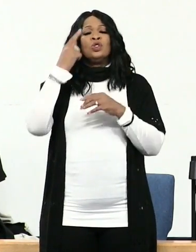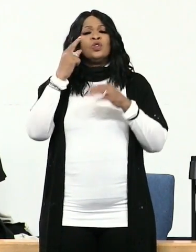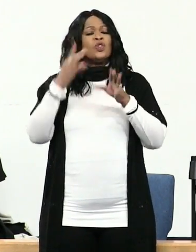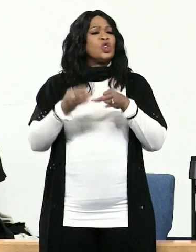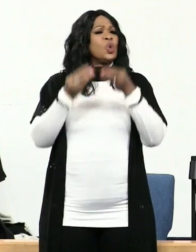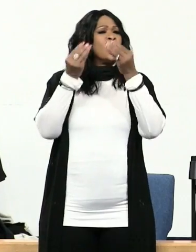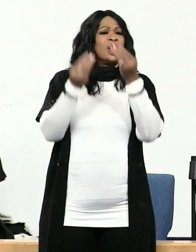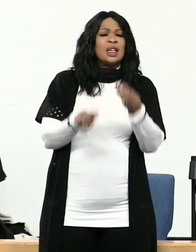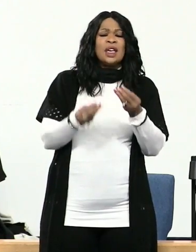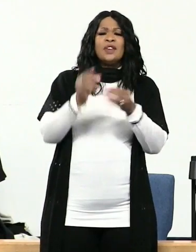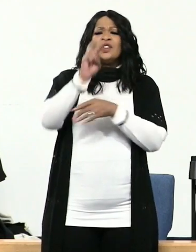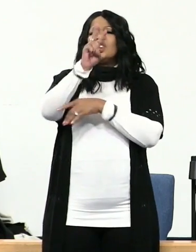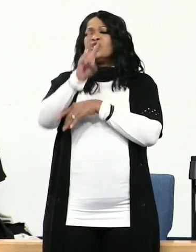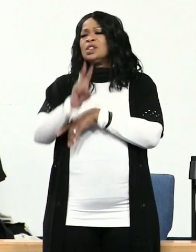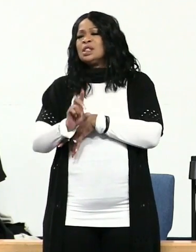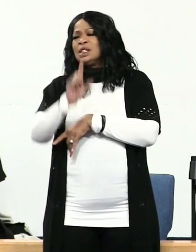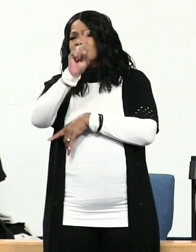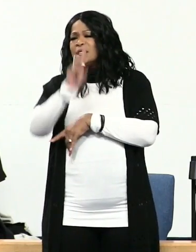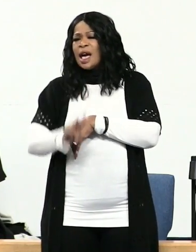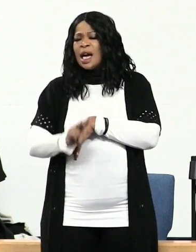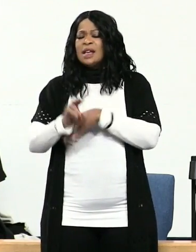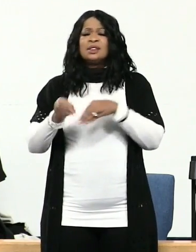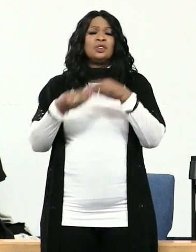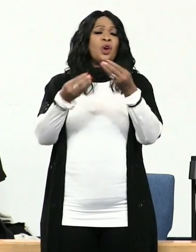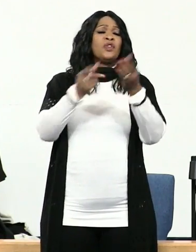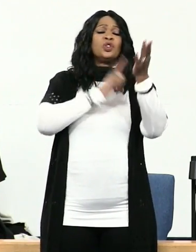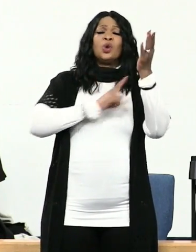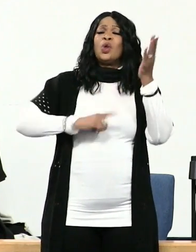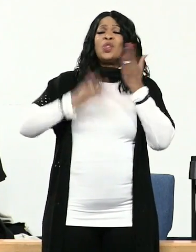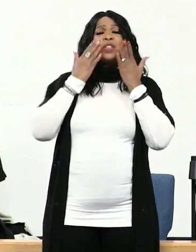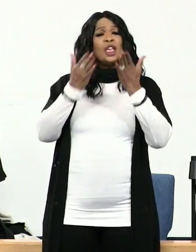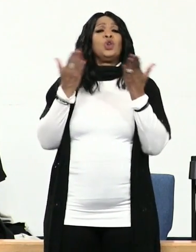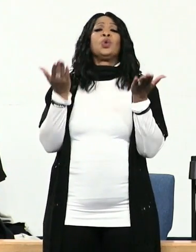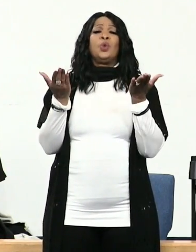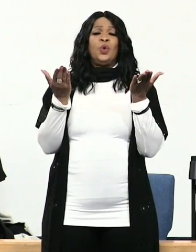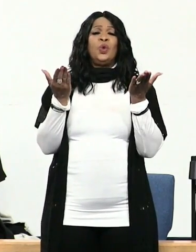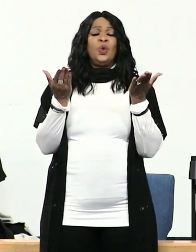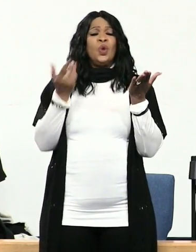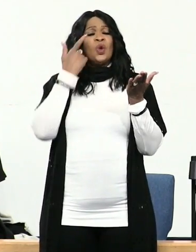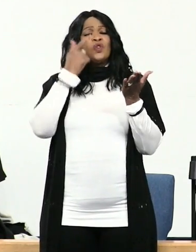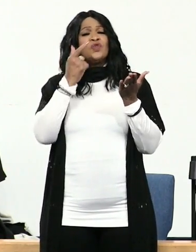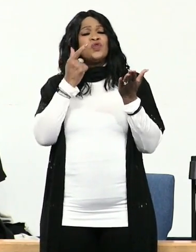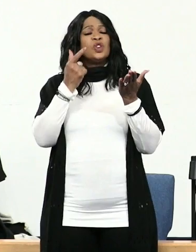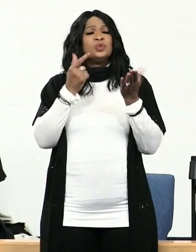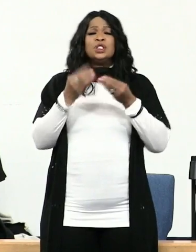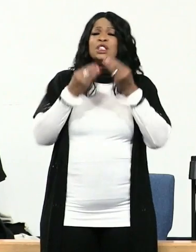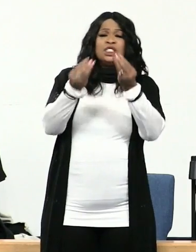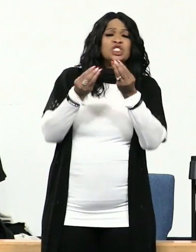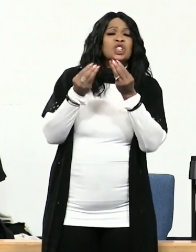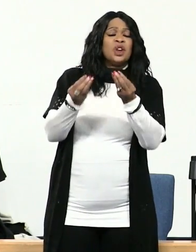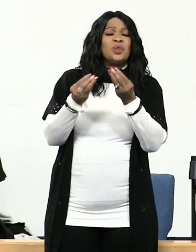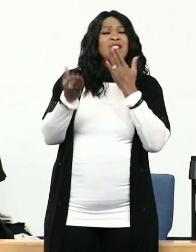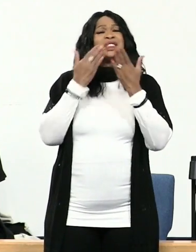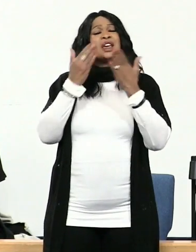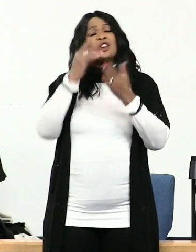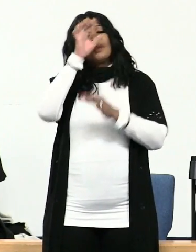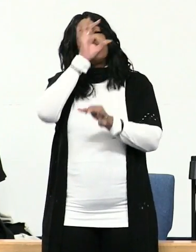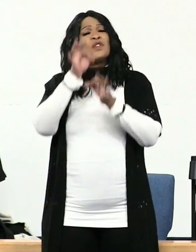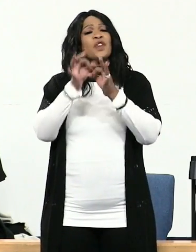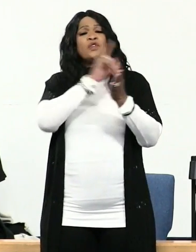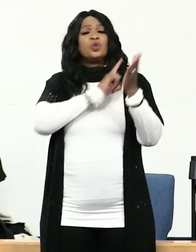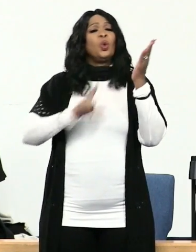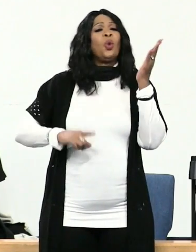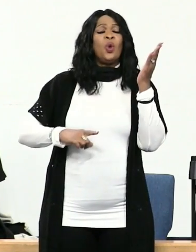giving of tithes and offerings to the Lord. Thank you for being generous. Thank you for being faithful to the